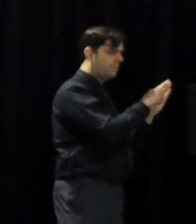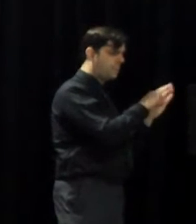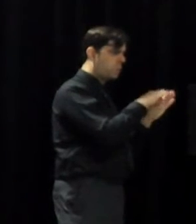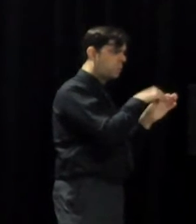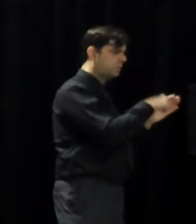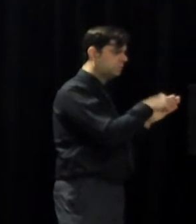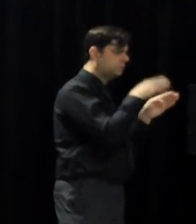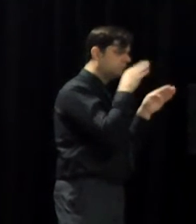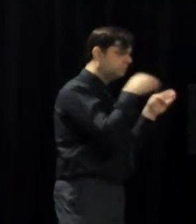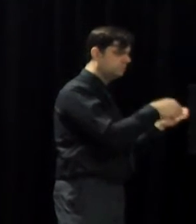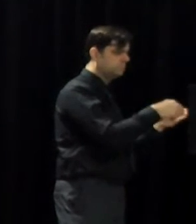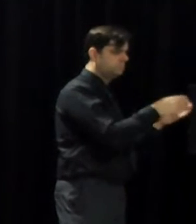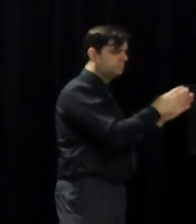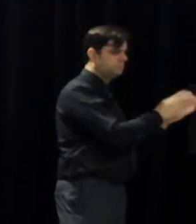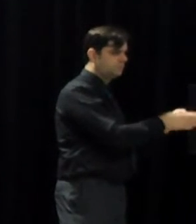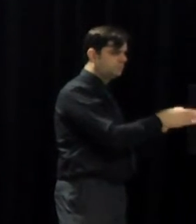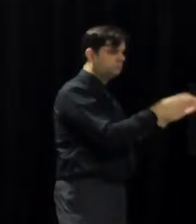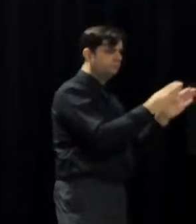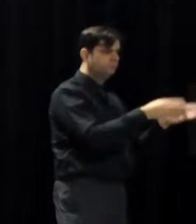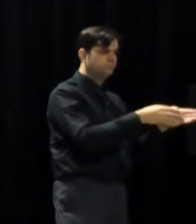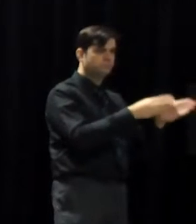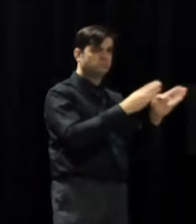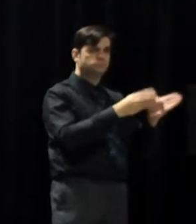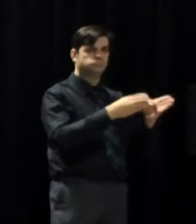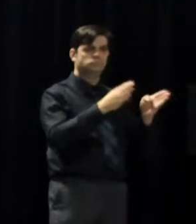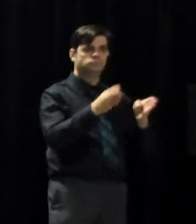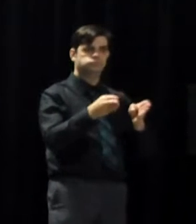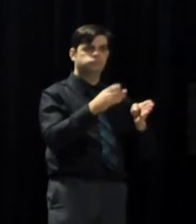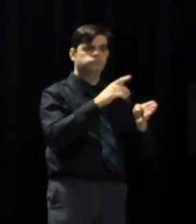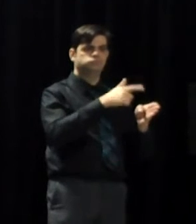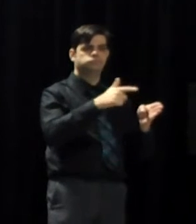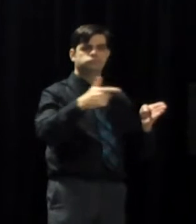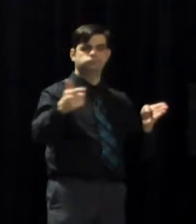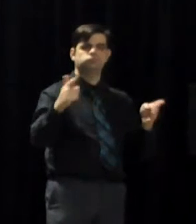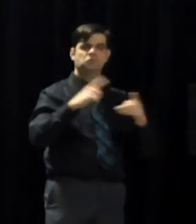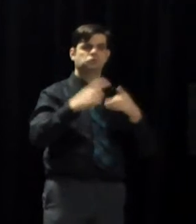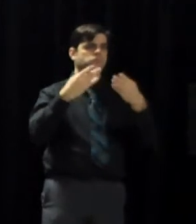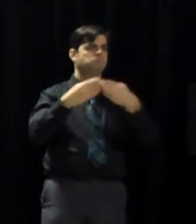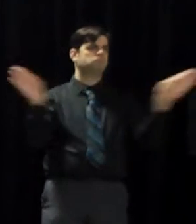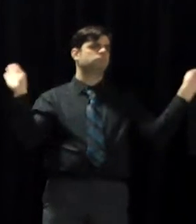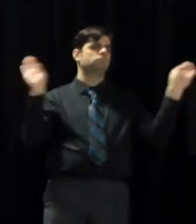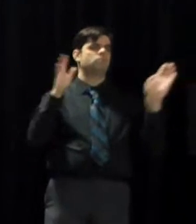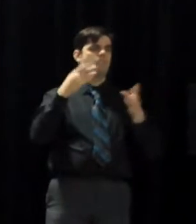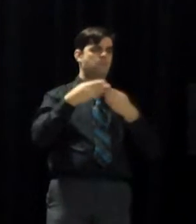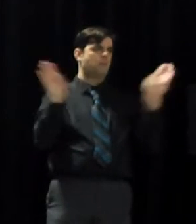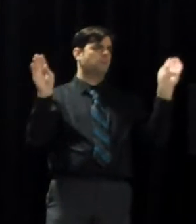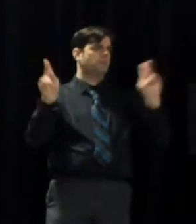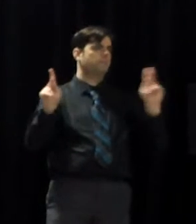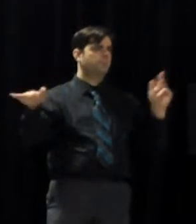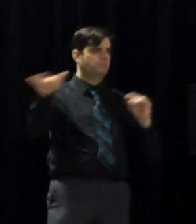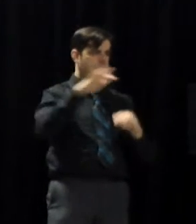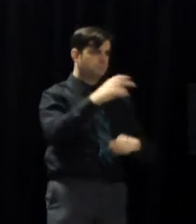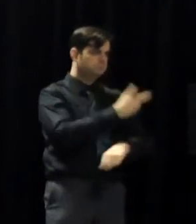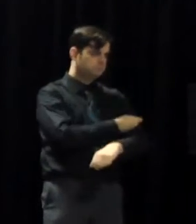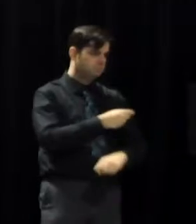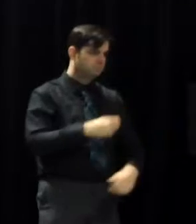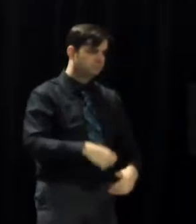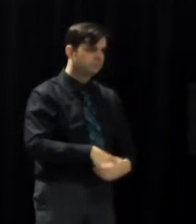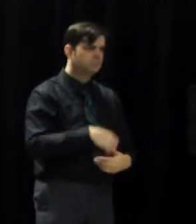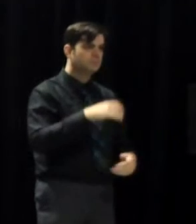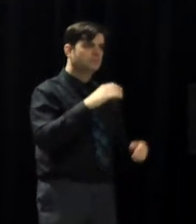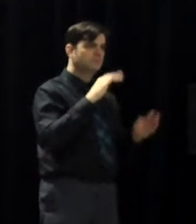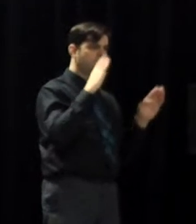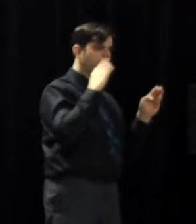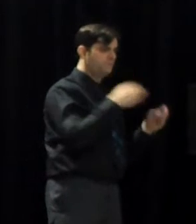members of the community that are vulnerable, your independent seniors, people who have underlying conditions. So this will be a little bit harder. That's where your local governments